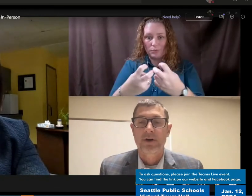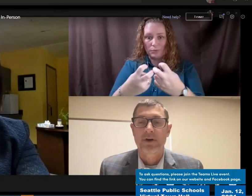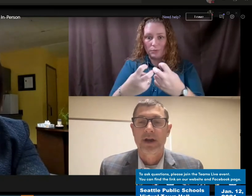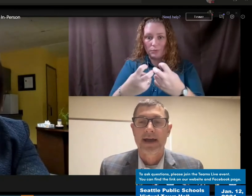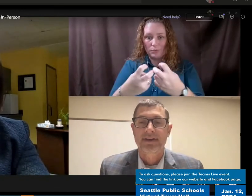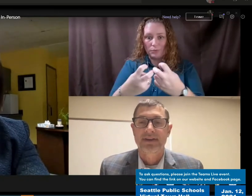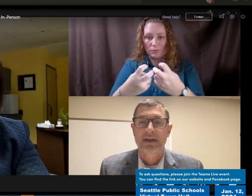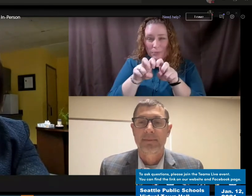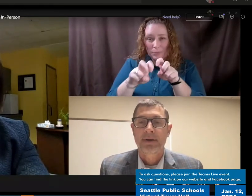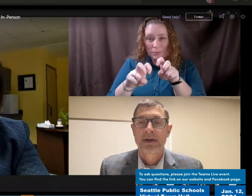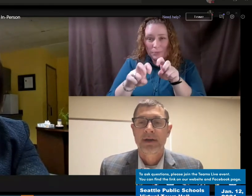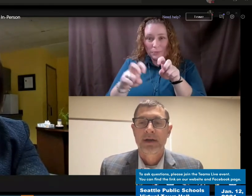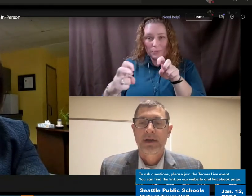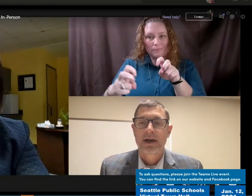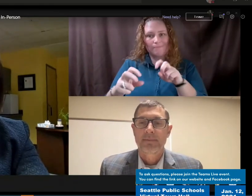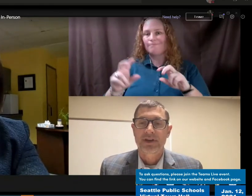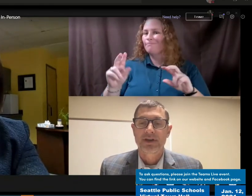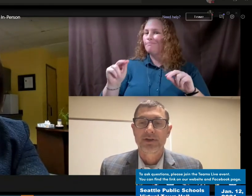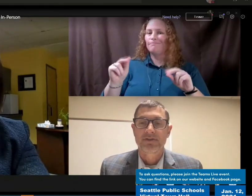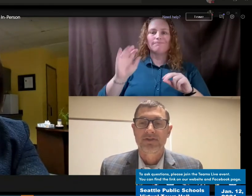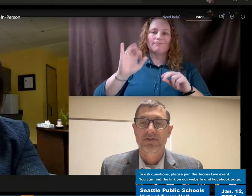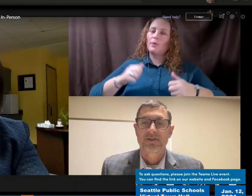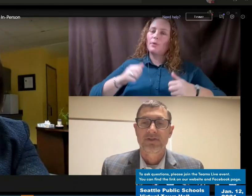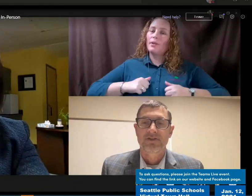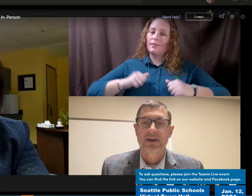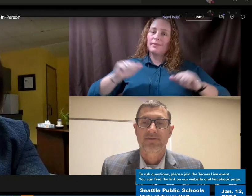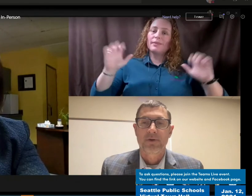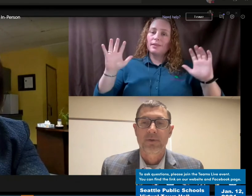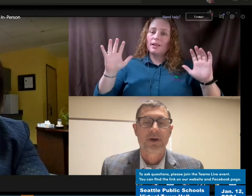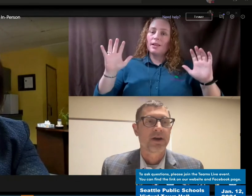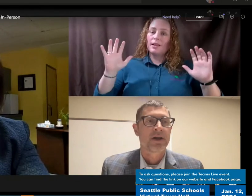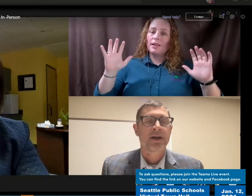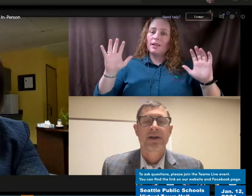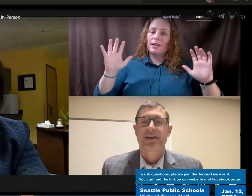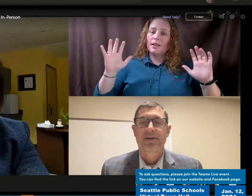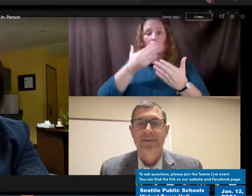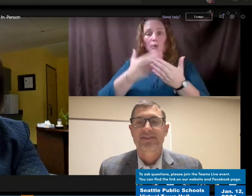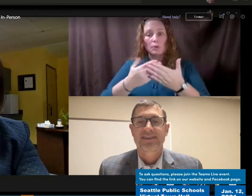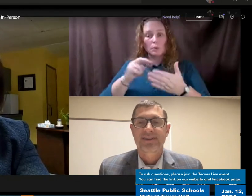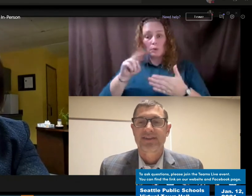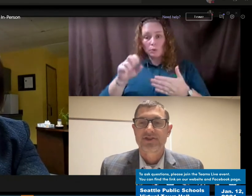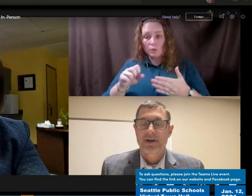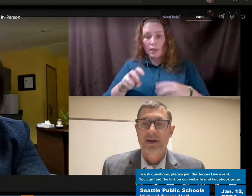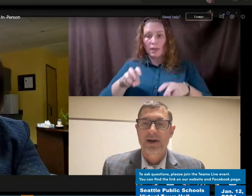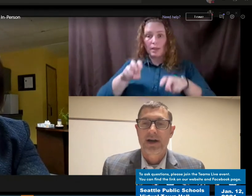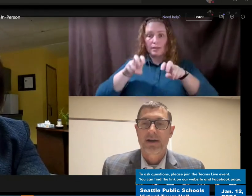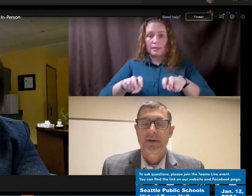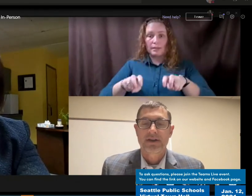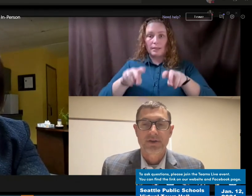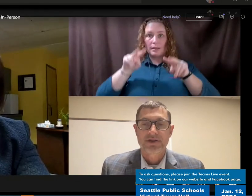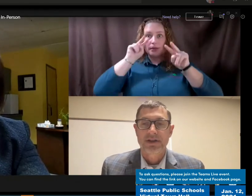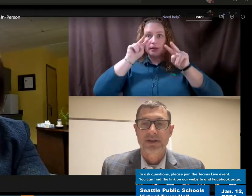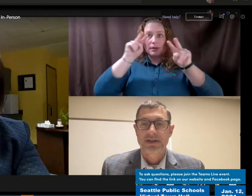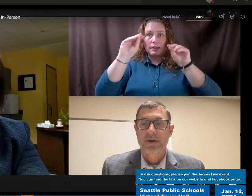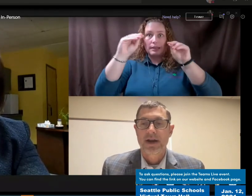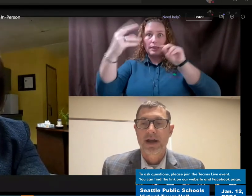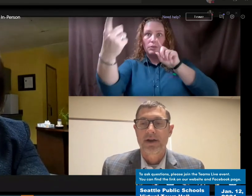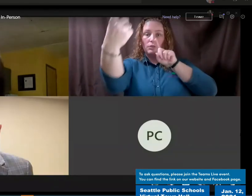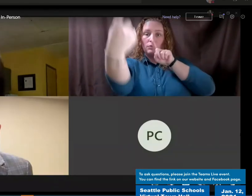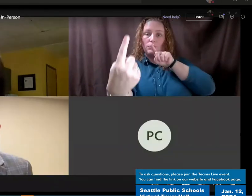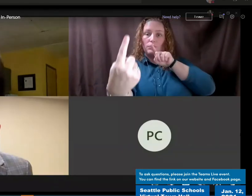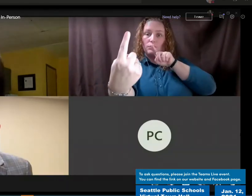we're going to have to give up. But the good news is students are sitting forward, you know, facing the teacher, being socially distanced one